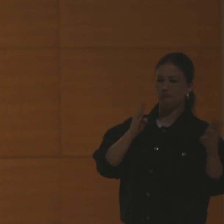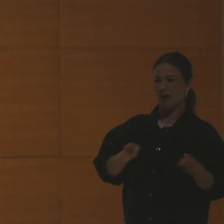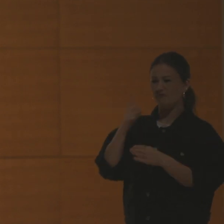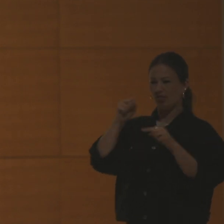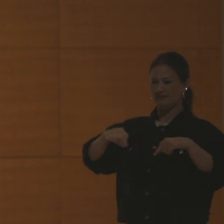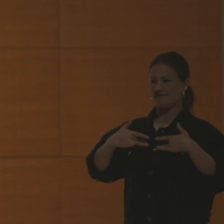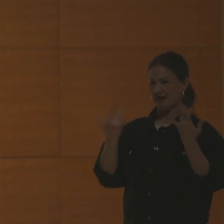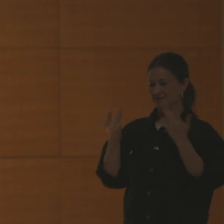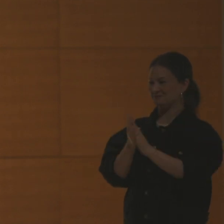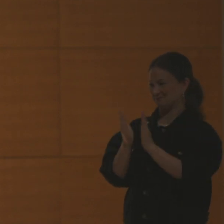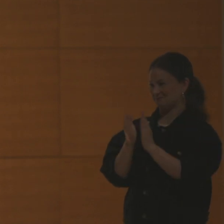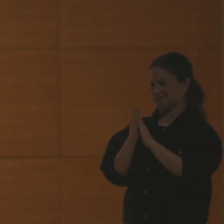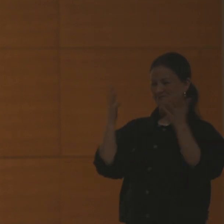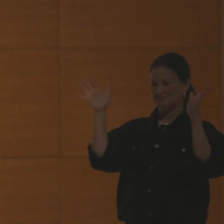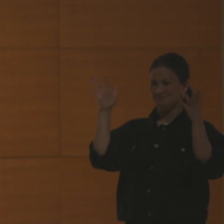Mm-hmm. Yay.